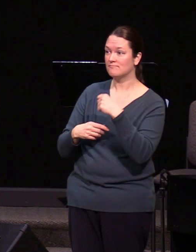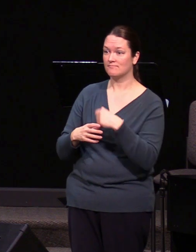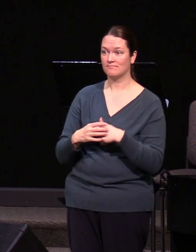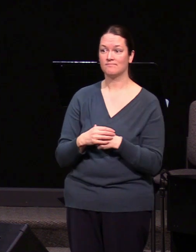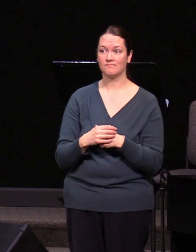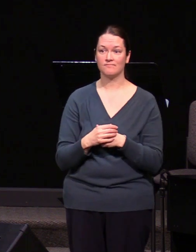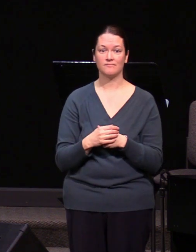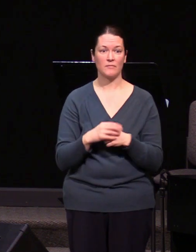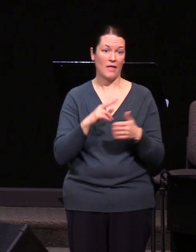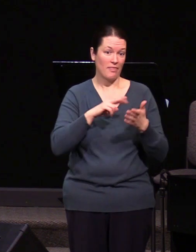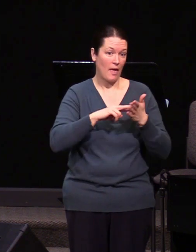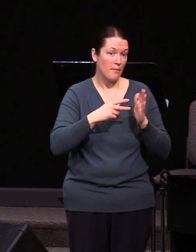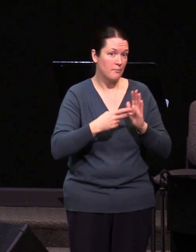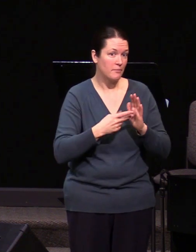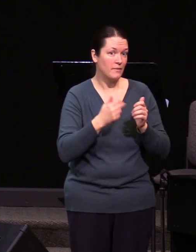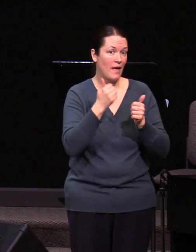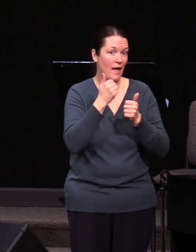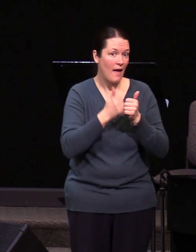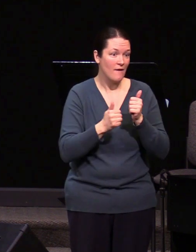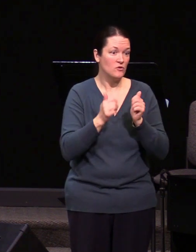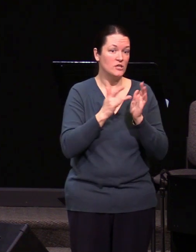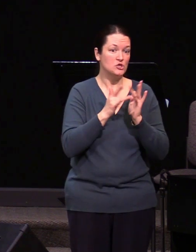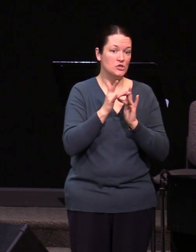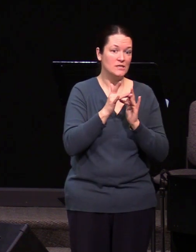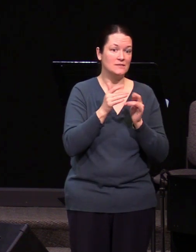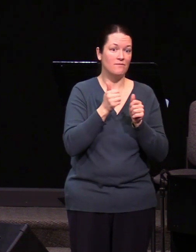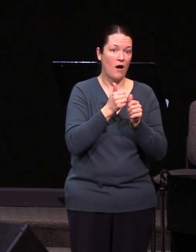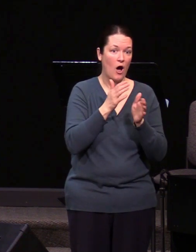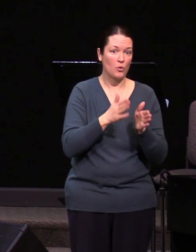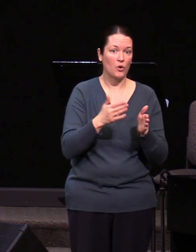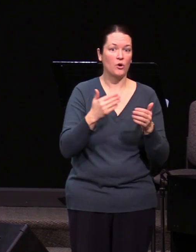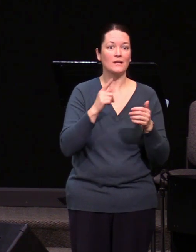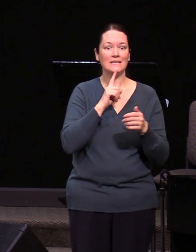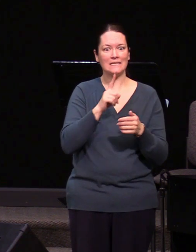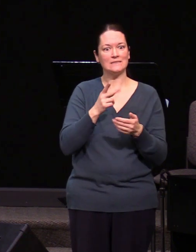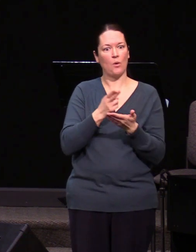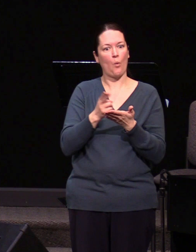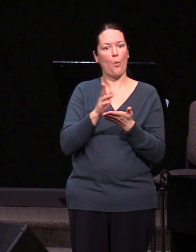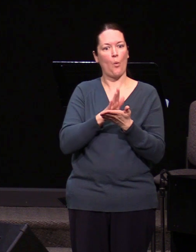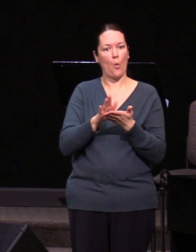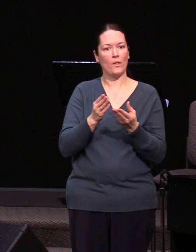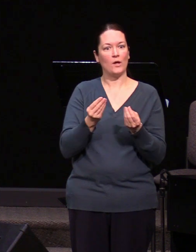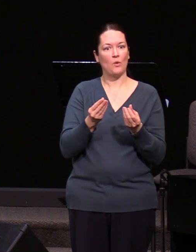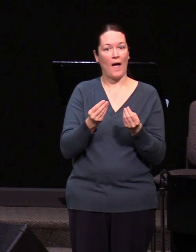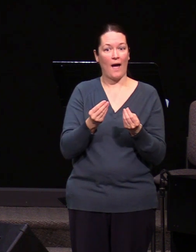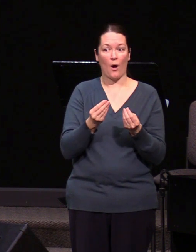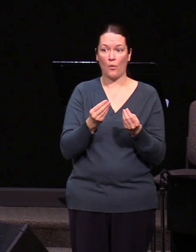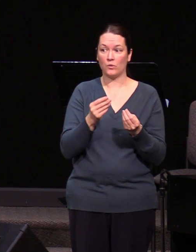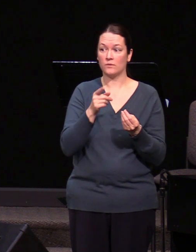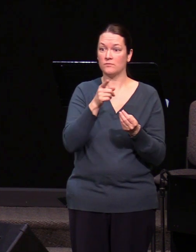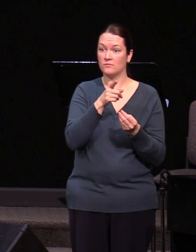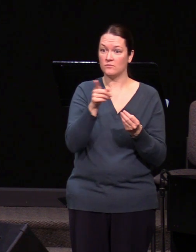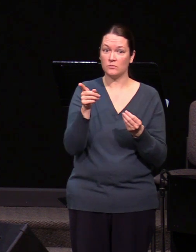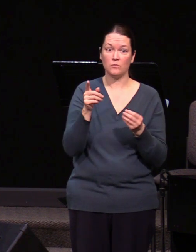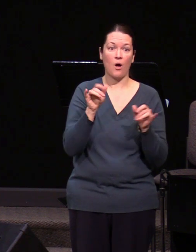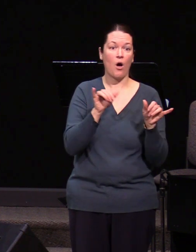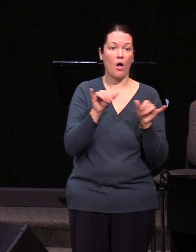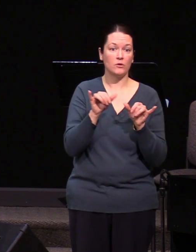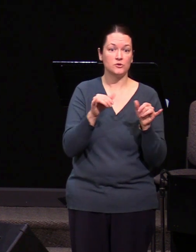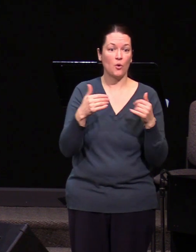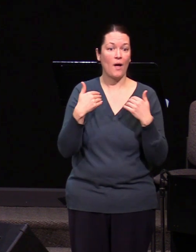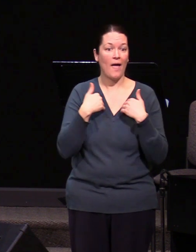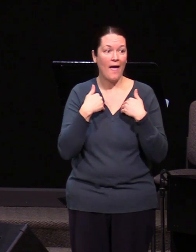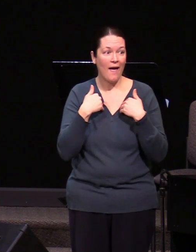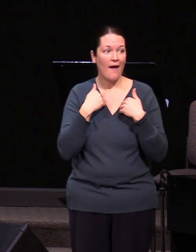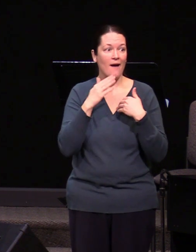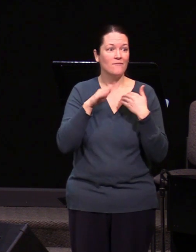This means that every Jesus follower is holy ground, correct? And every Jesus follower then also has